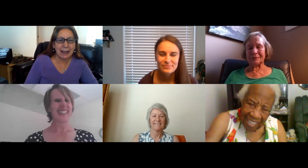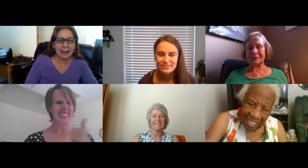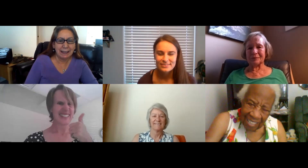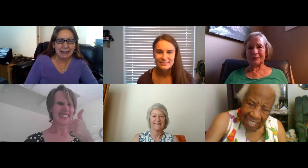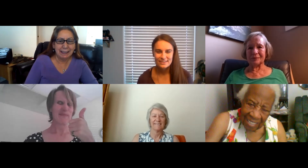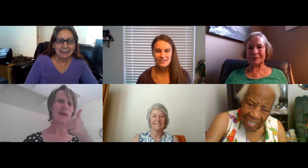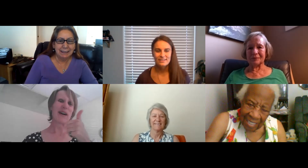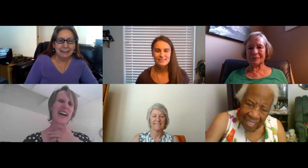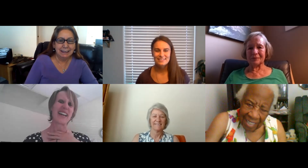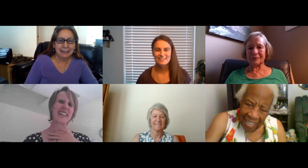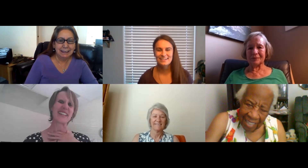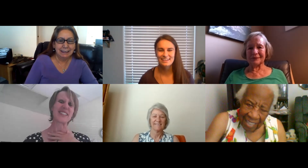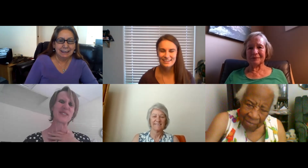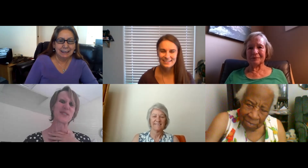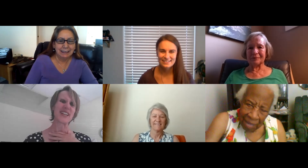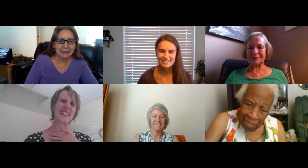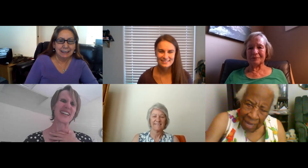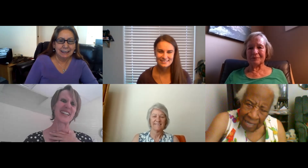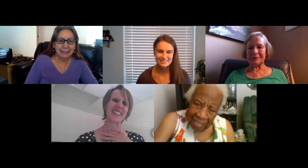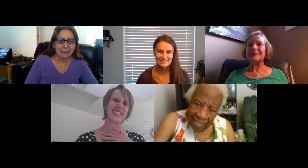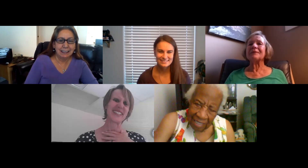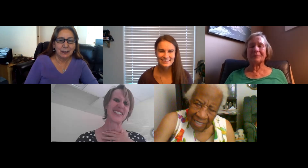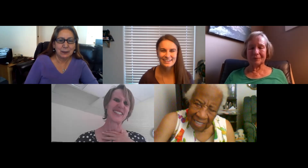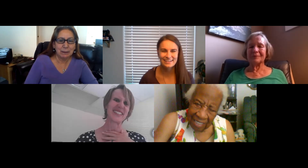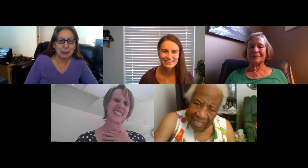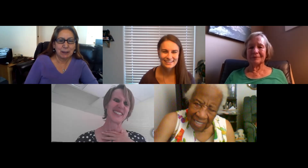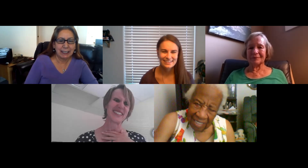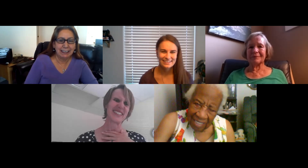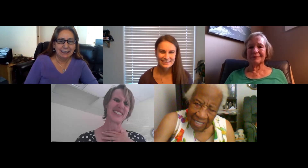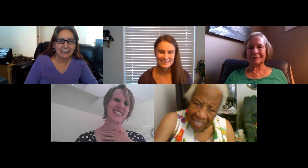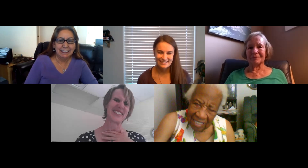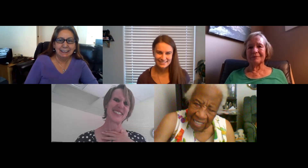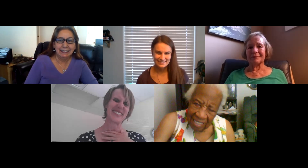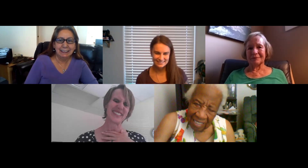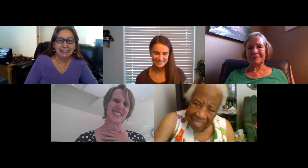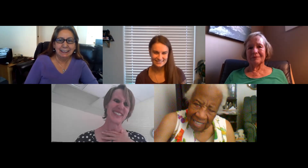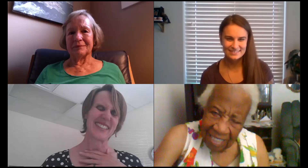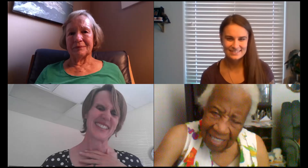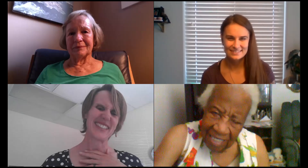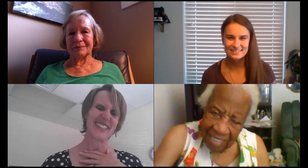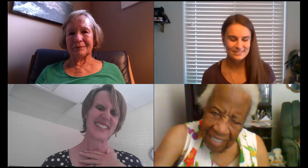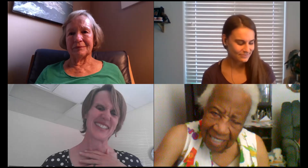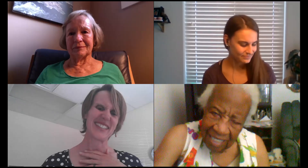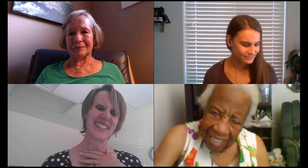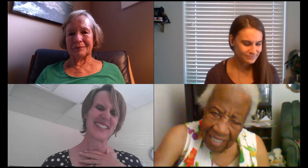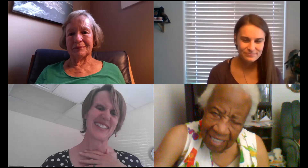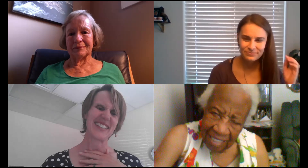Bye-bye. Bye. Thank you. Bye-bye. Thank you. Bye-bye. That's the biggest single day so